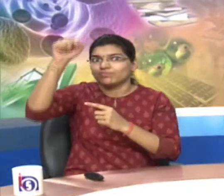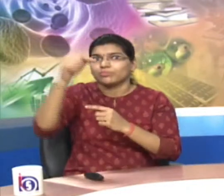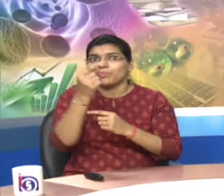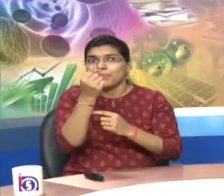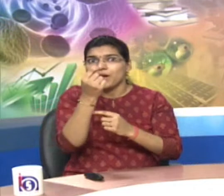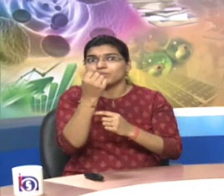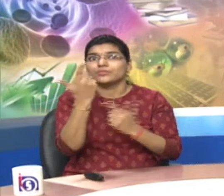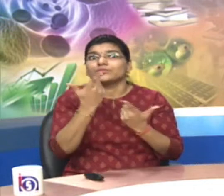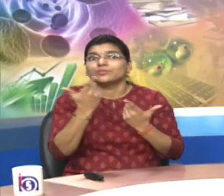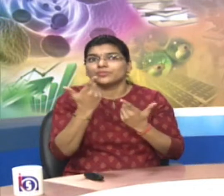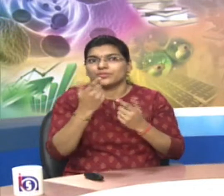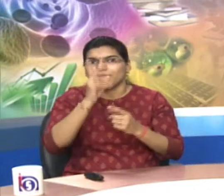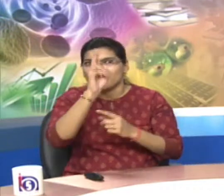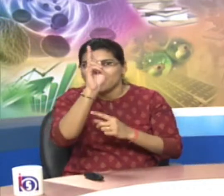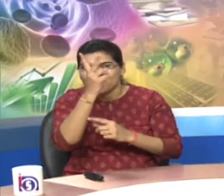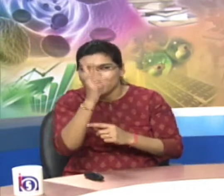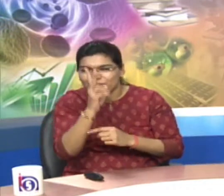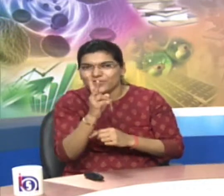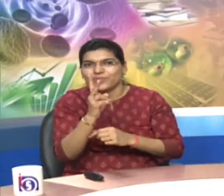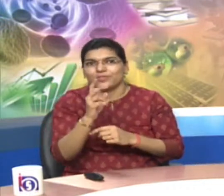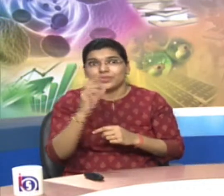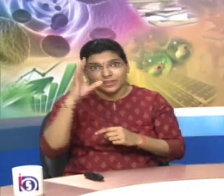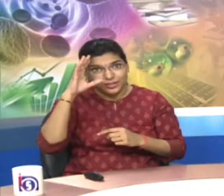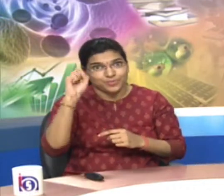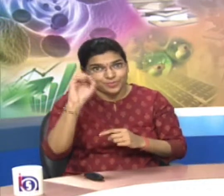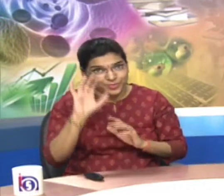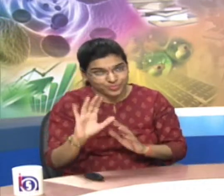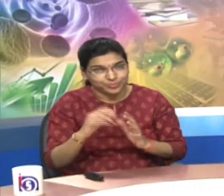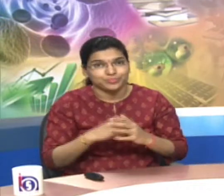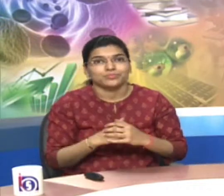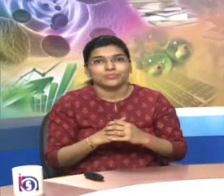about in countries. Different countries have different currency.